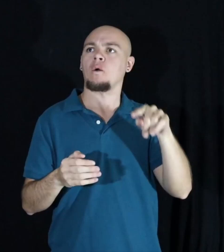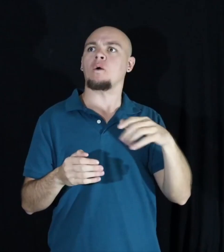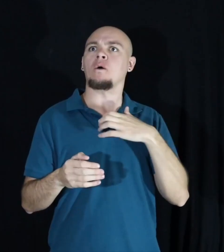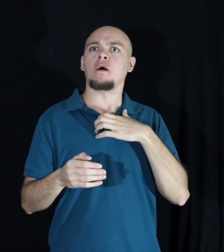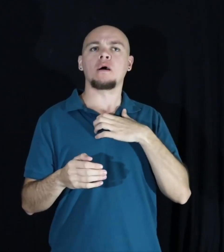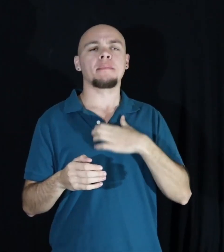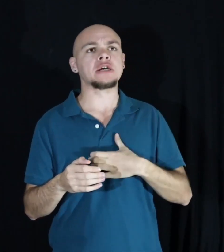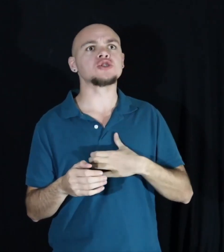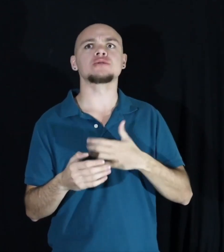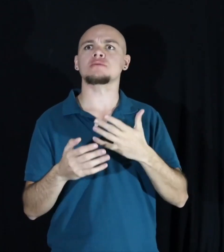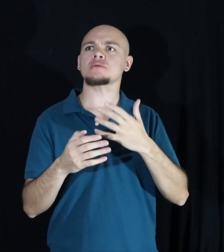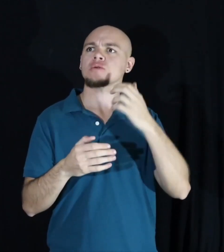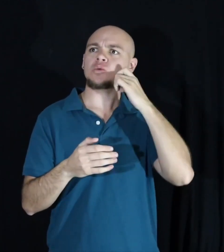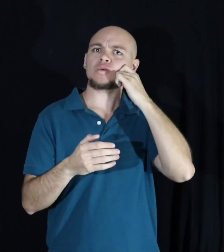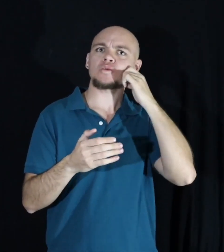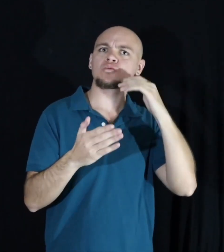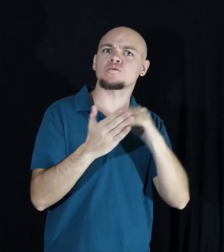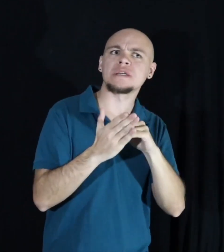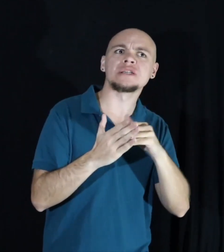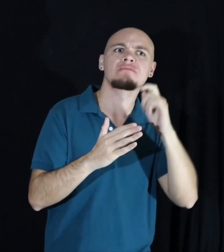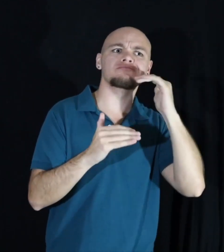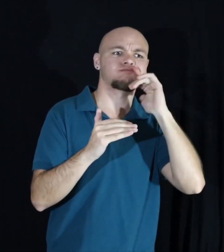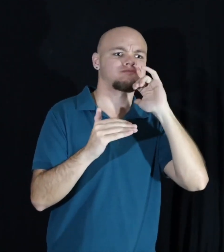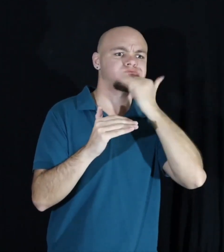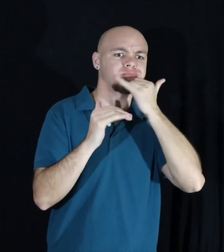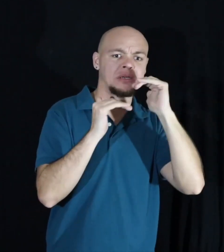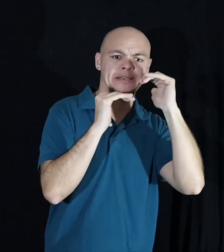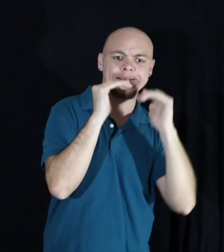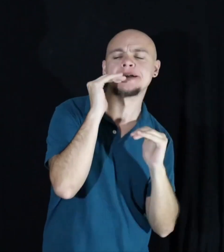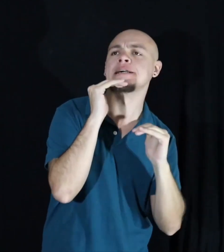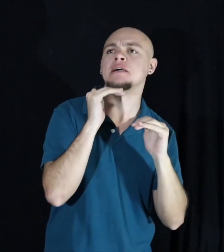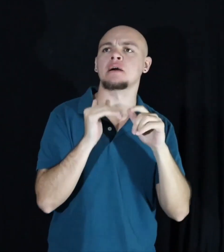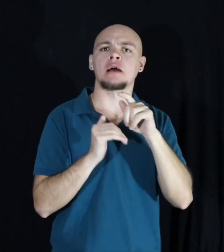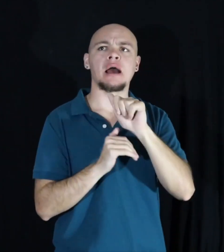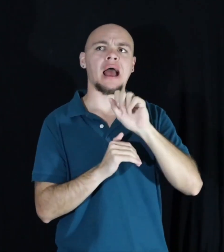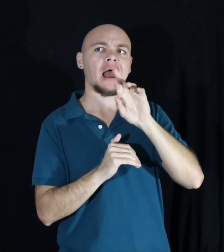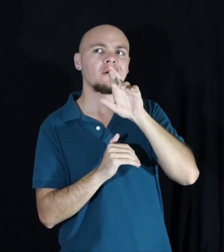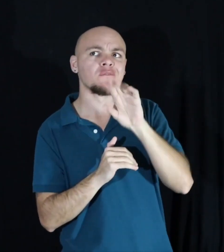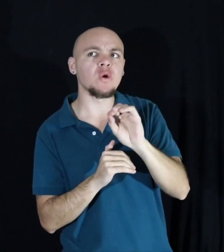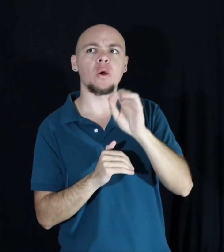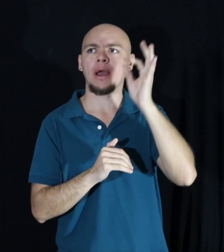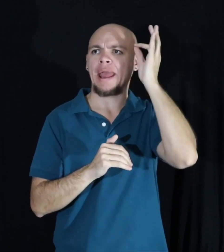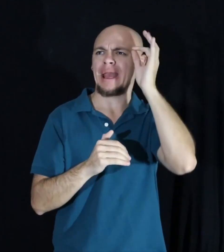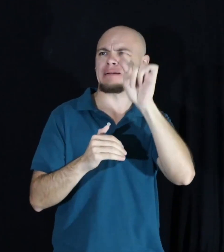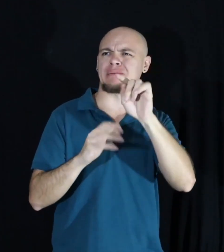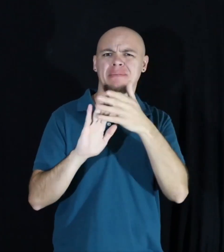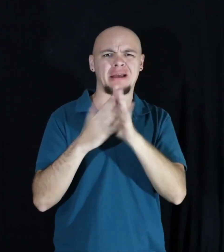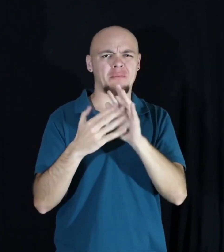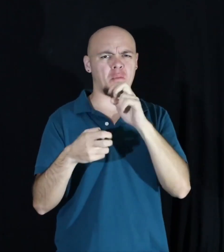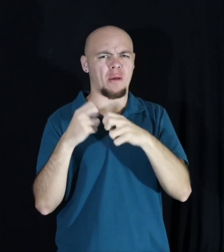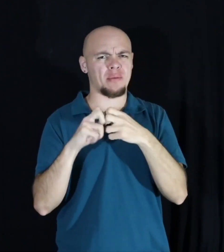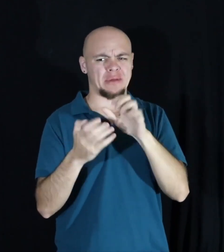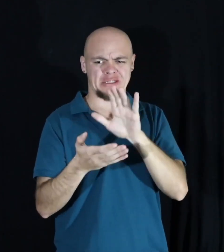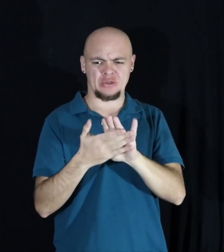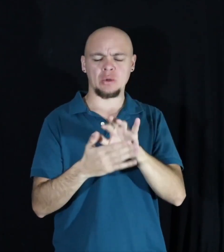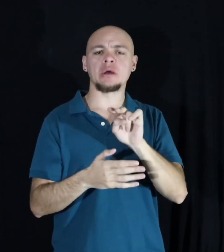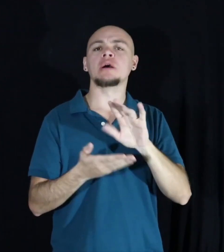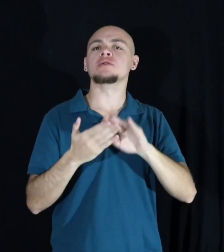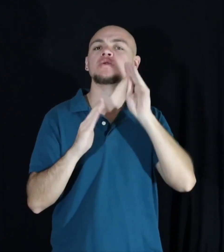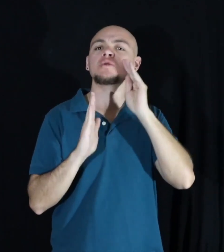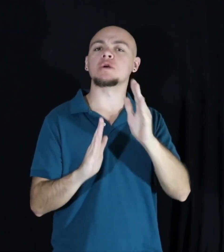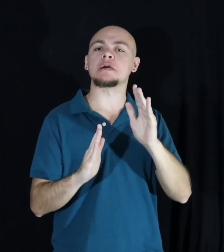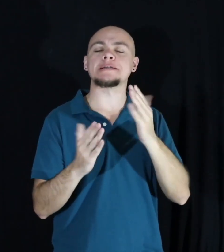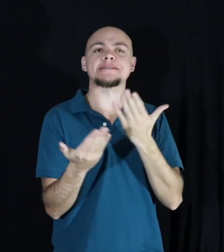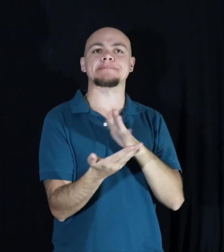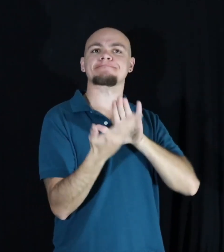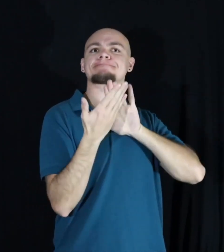racial injustice, particularly hair discrimination, due to having our froze and natural hair problematized in school. We as students especially faced the